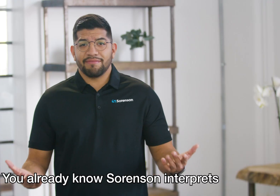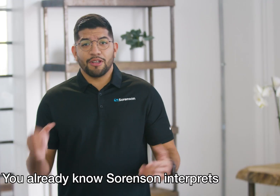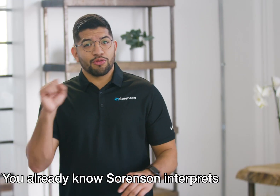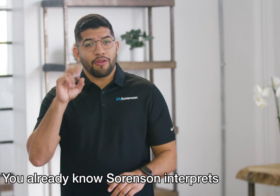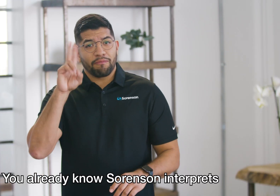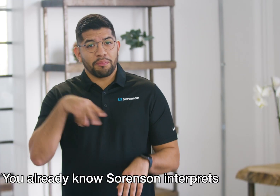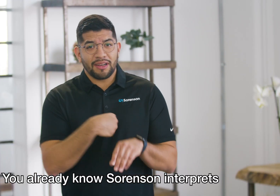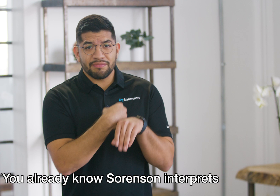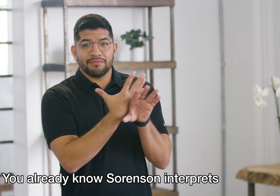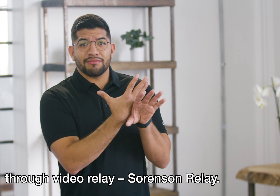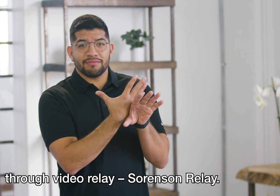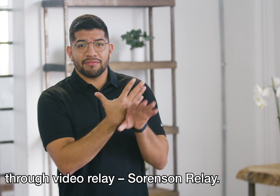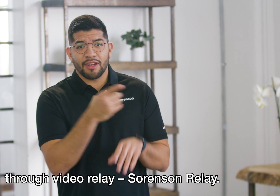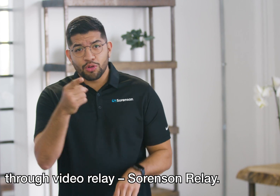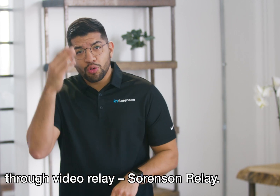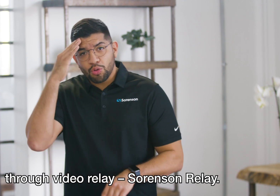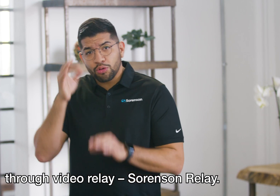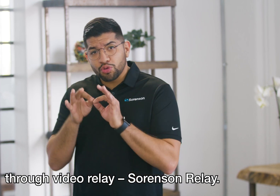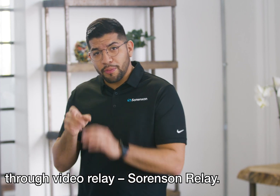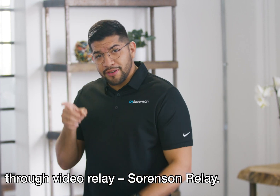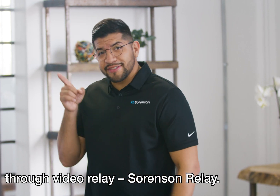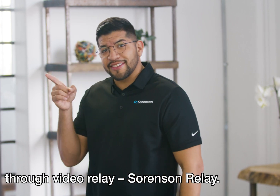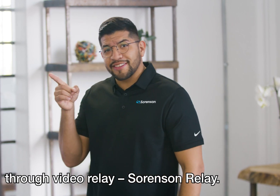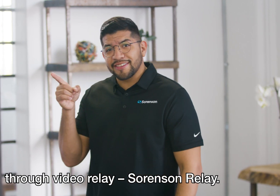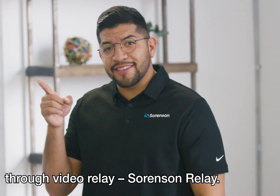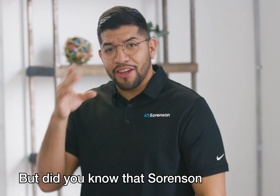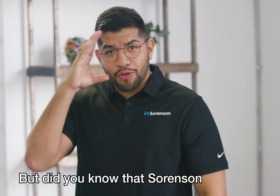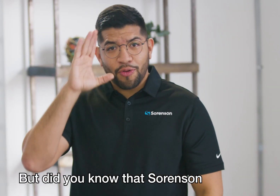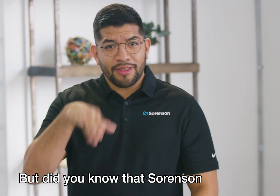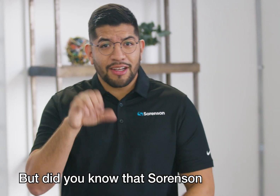You already know Sorenson interprets through video relay, Sorenson Relay.